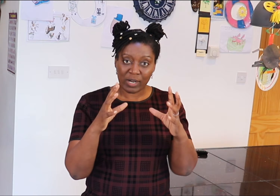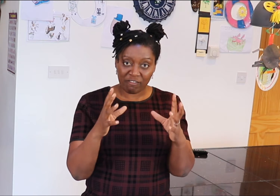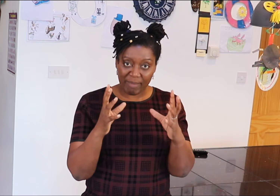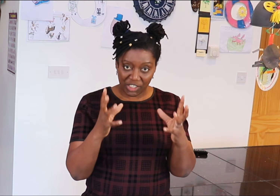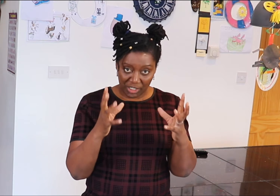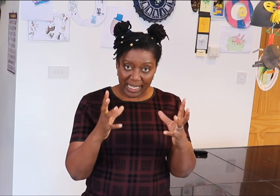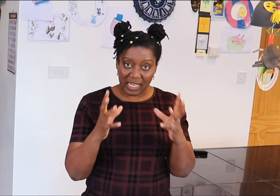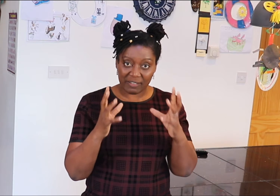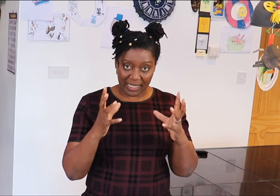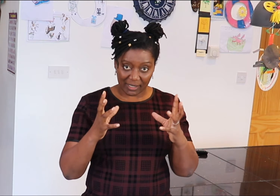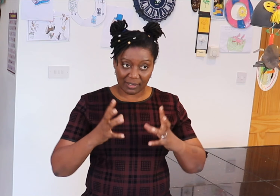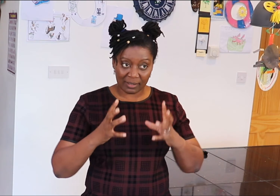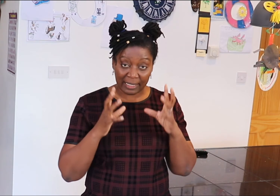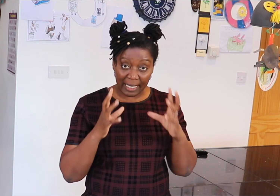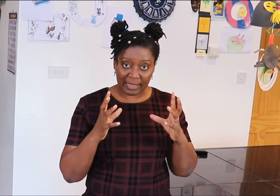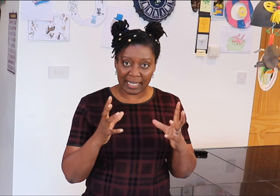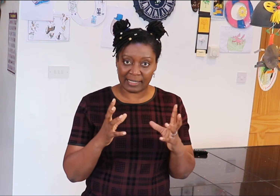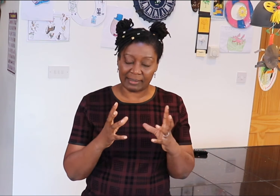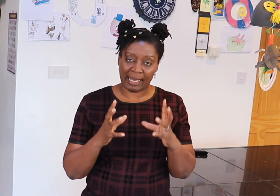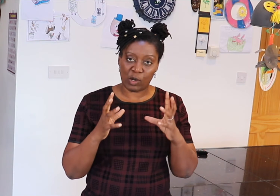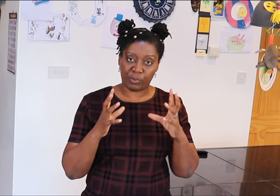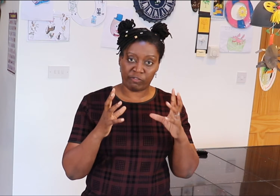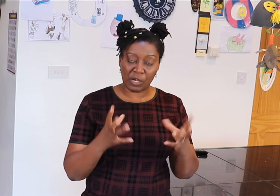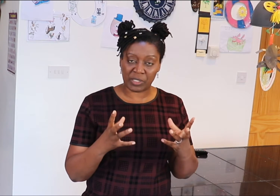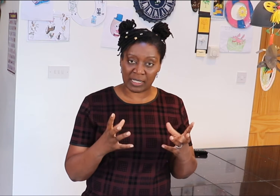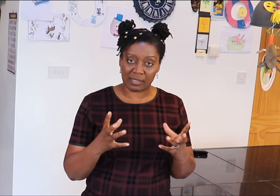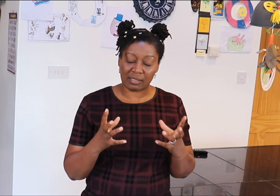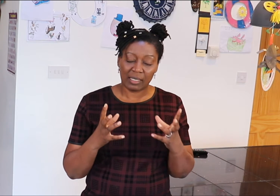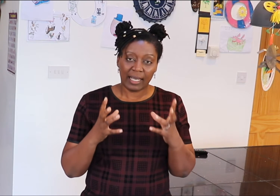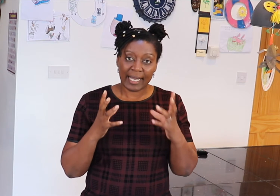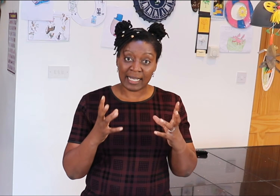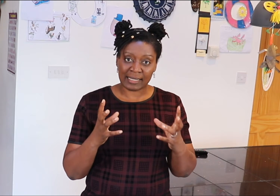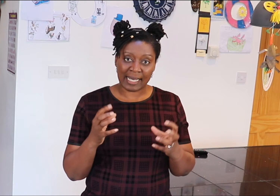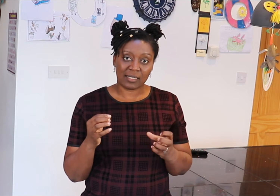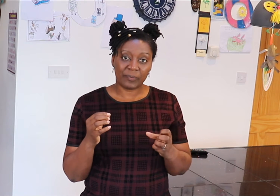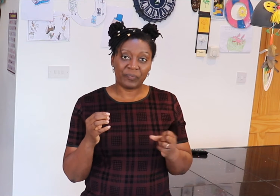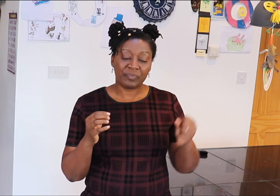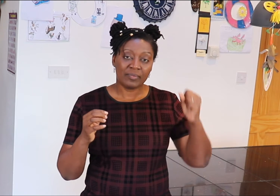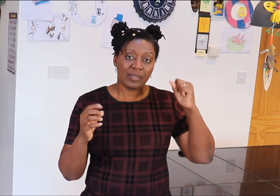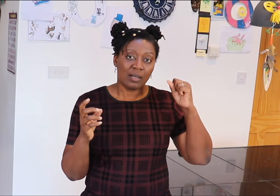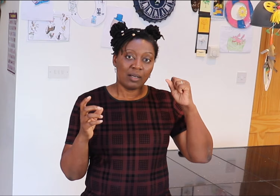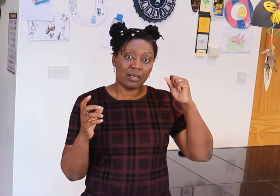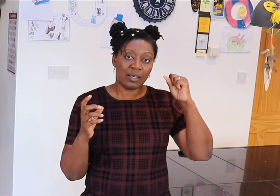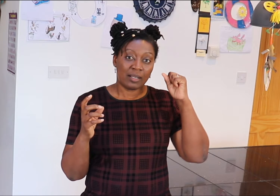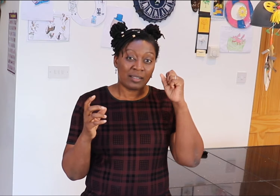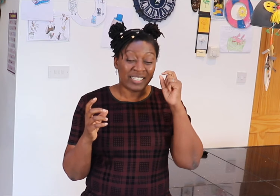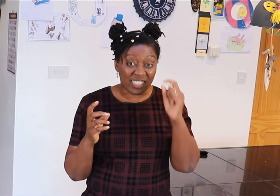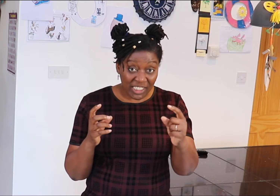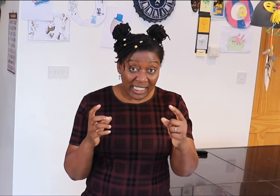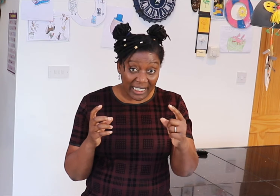What I've mentioned here is the key things I hope you've noticed is that the